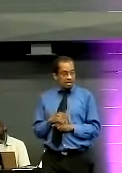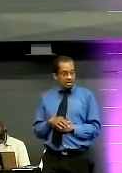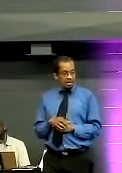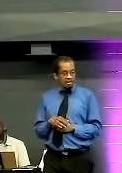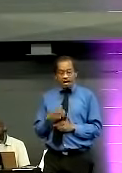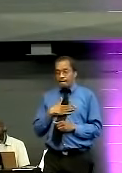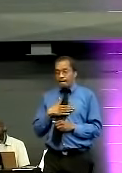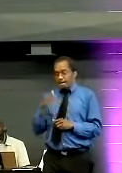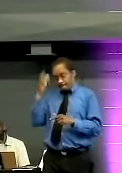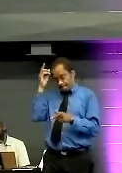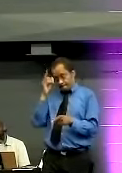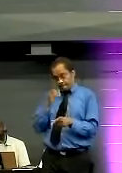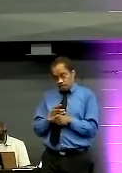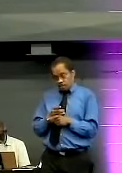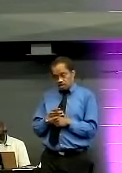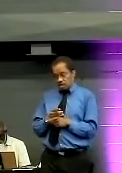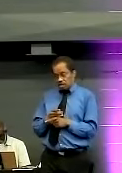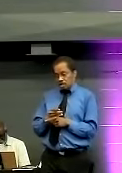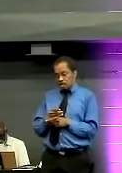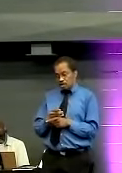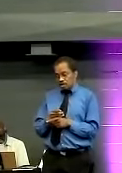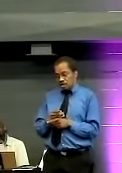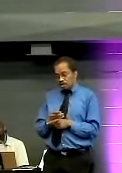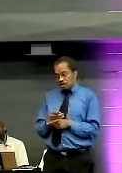My brother's birthday is Thursday.